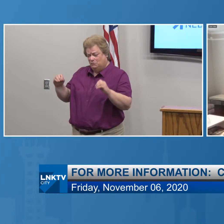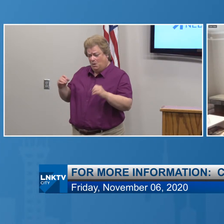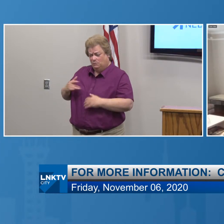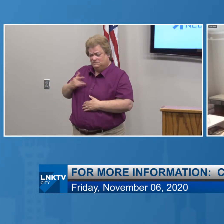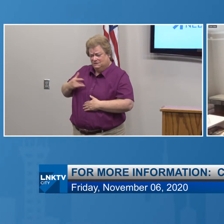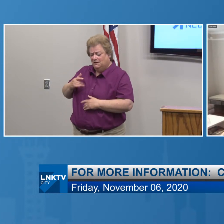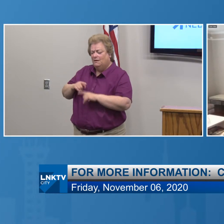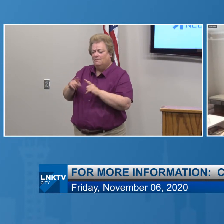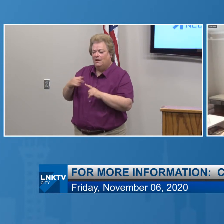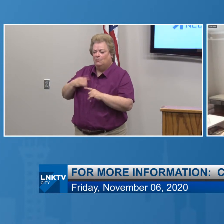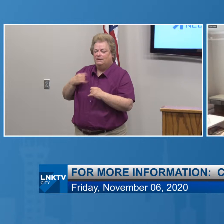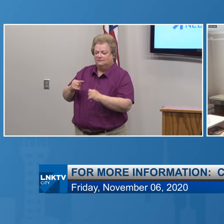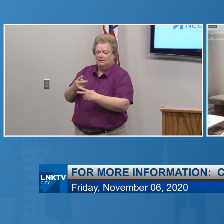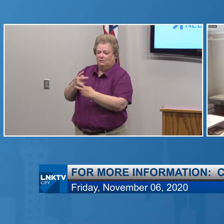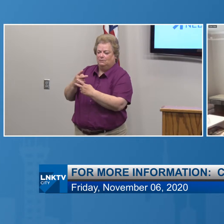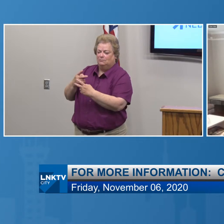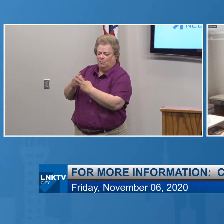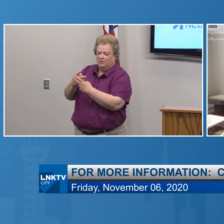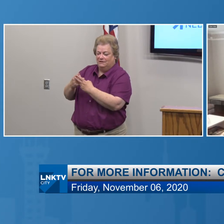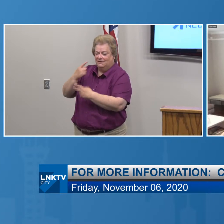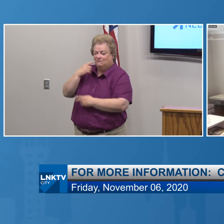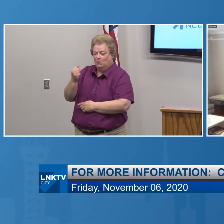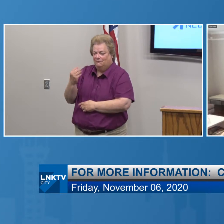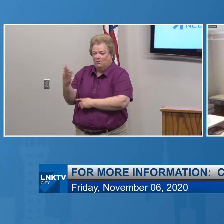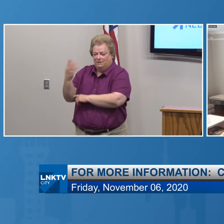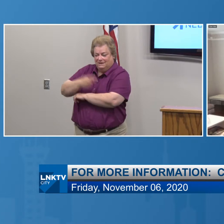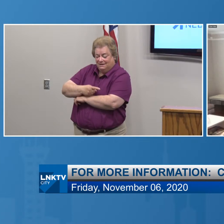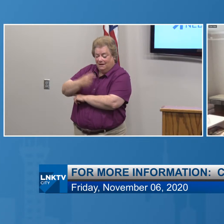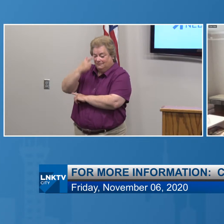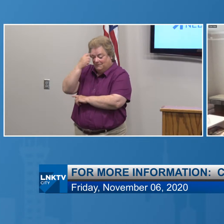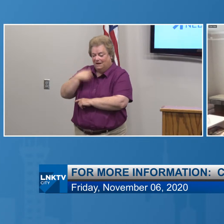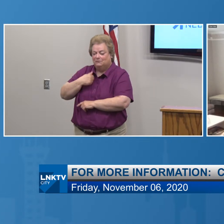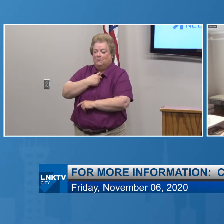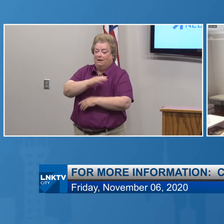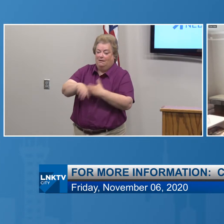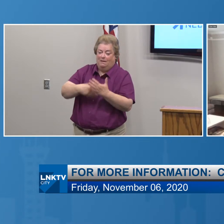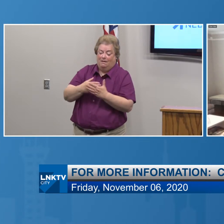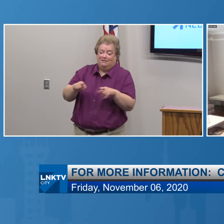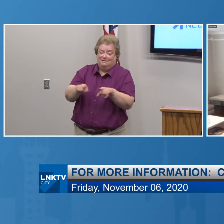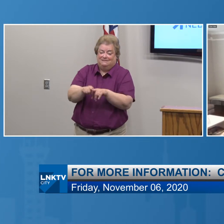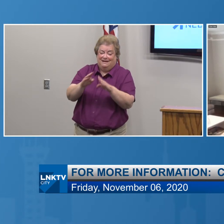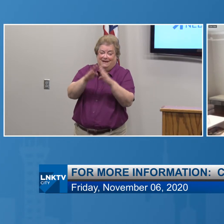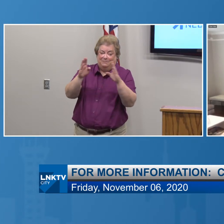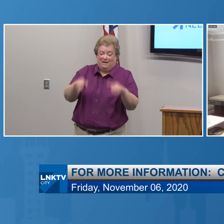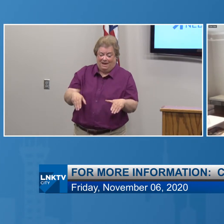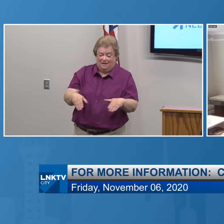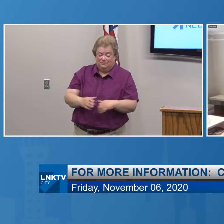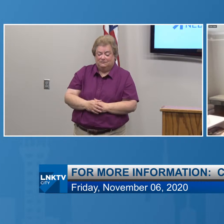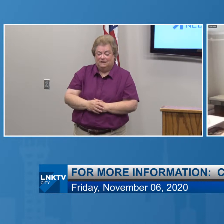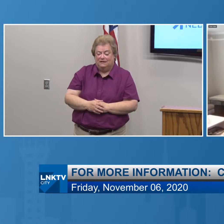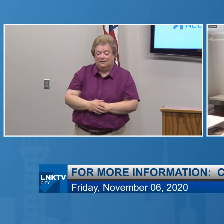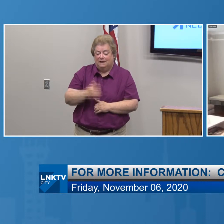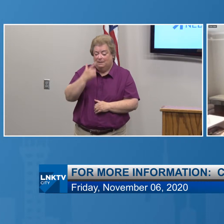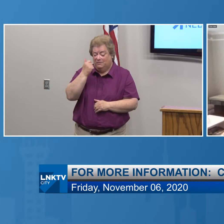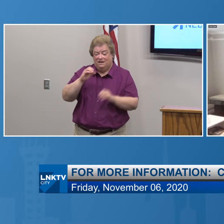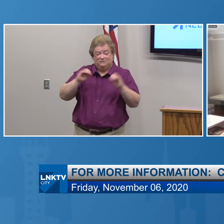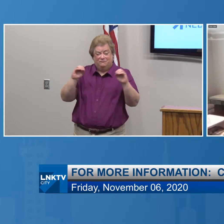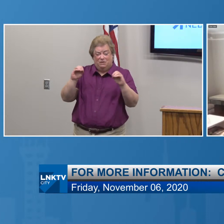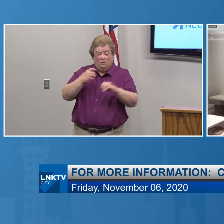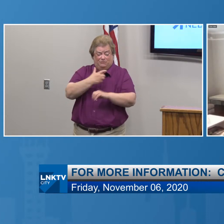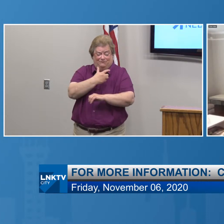are quarantining for 14 days because we live in the same household with him. In the absence of a vaccine for